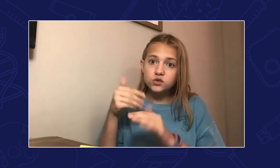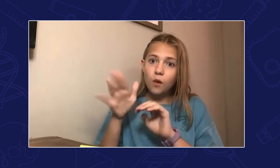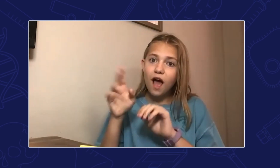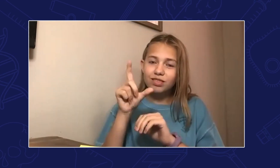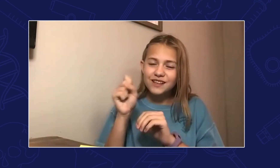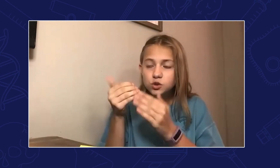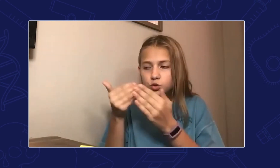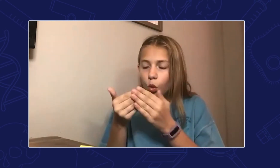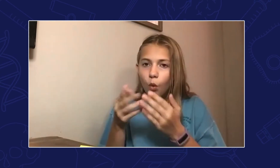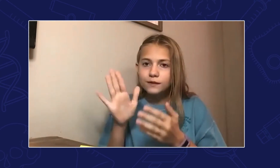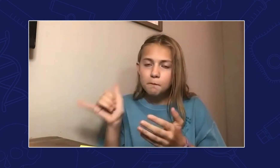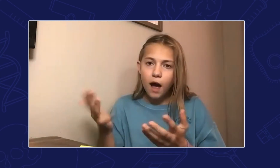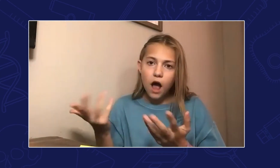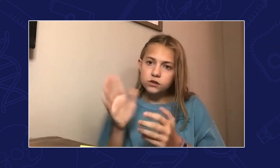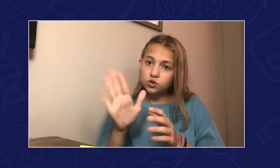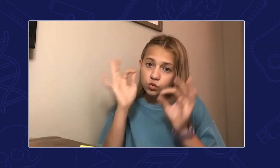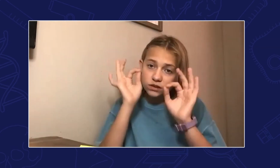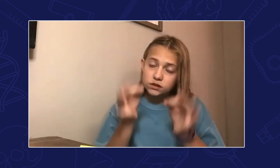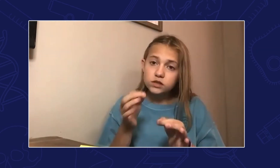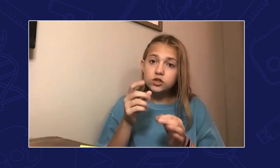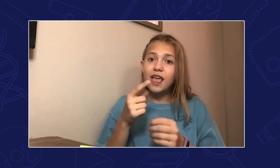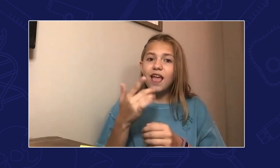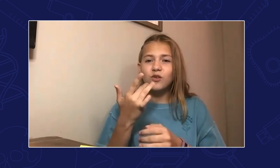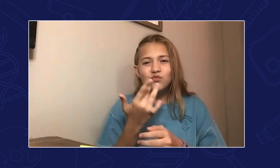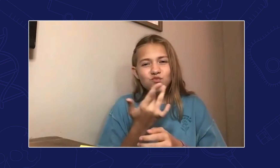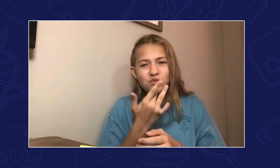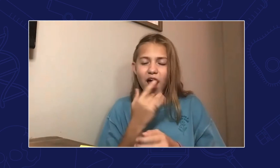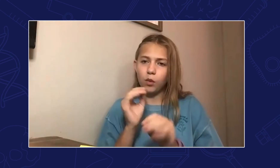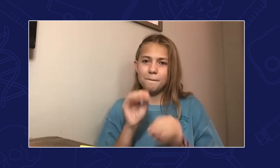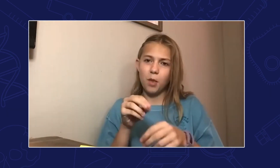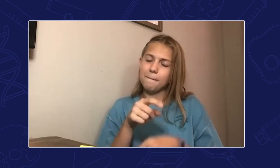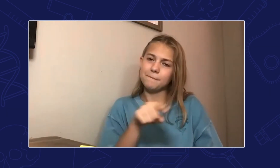Unless it's close by or whatever. And that's your decision.